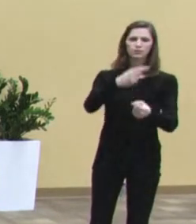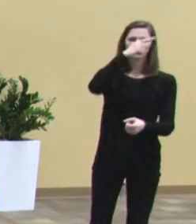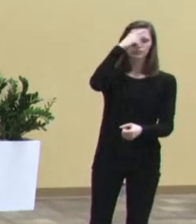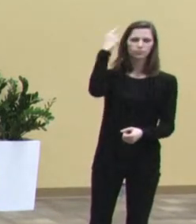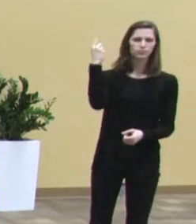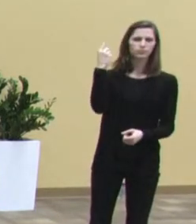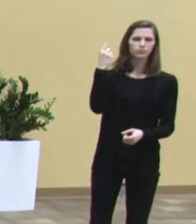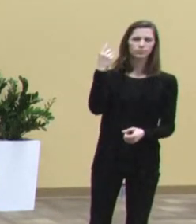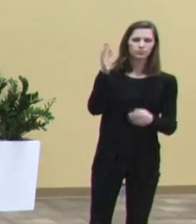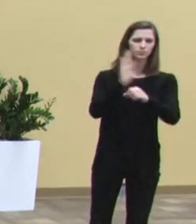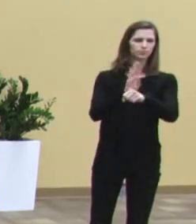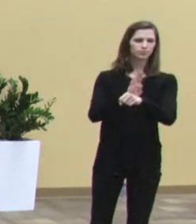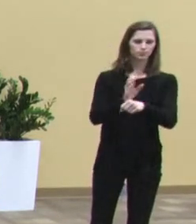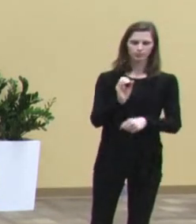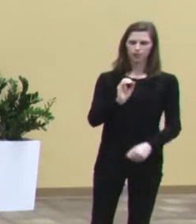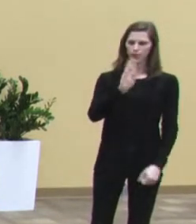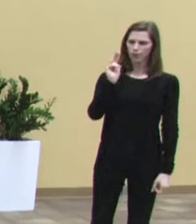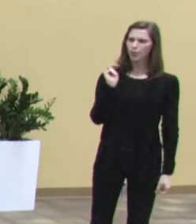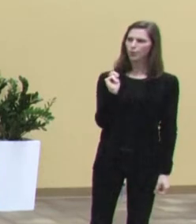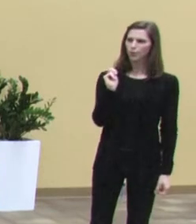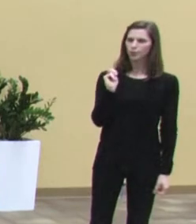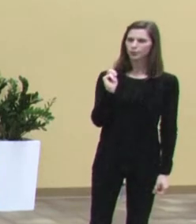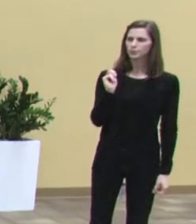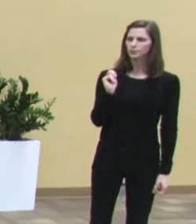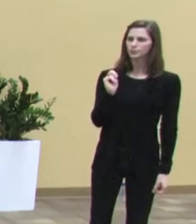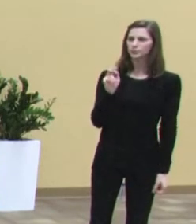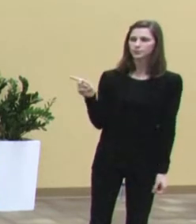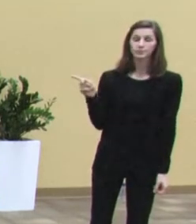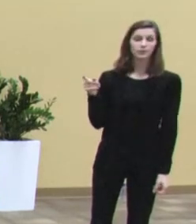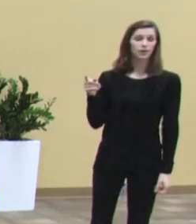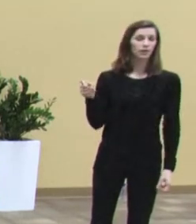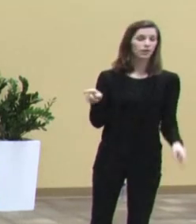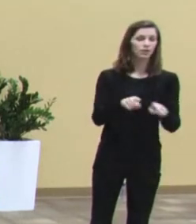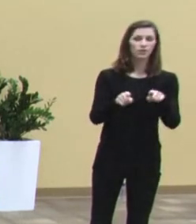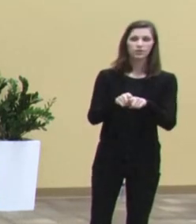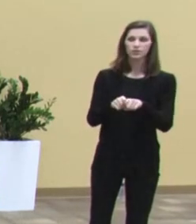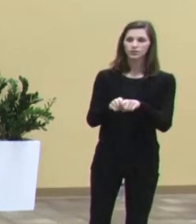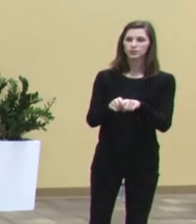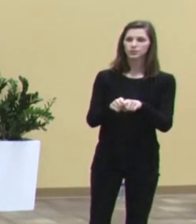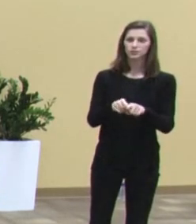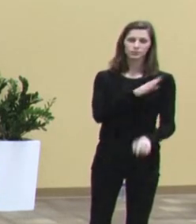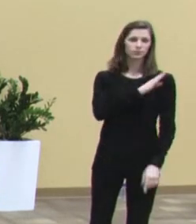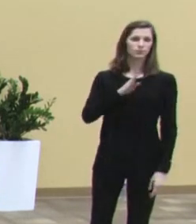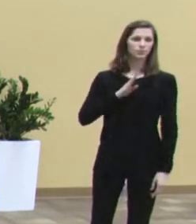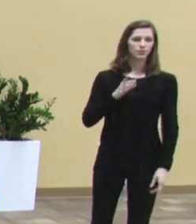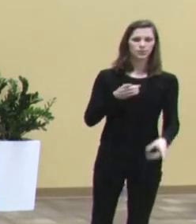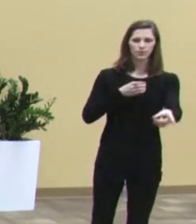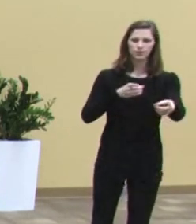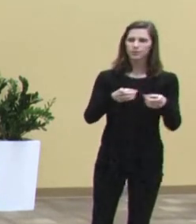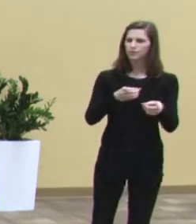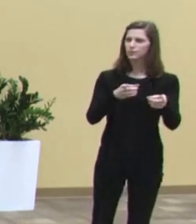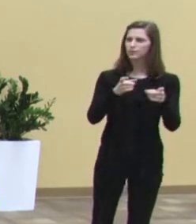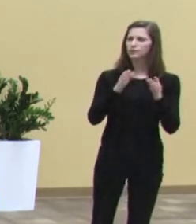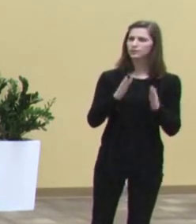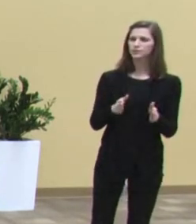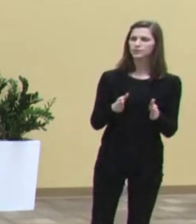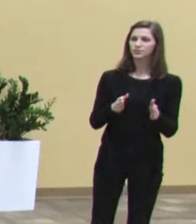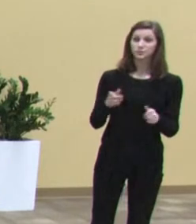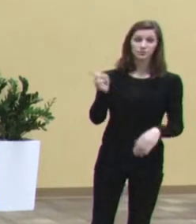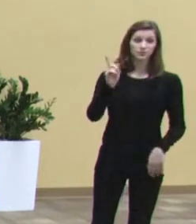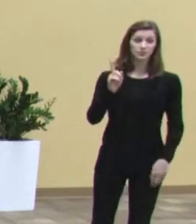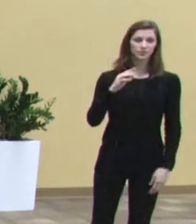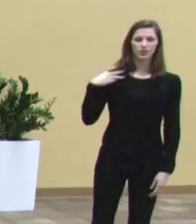Texas. Not only that, he is on the board of directors for the United States Black Chambers, Inc., that's in Washington,